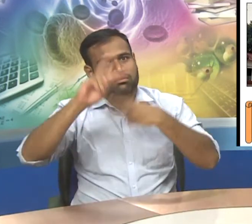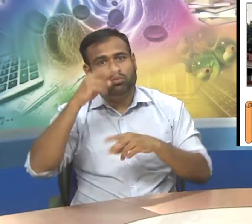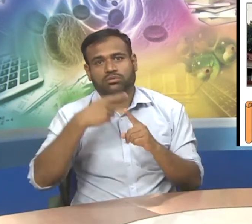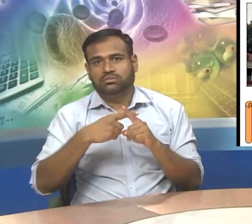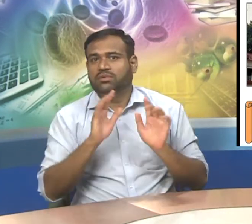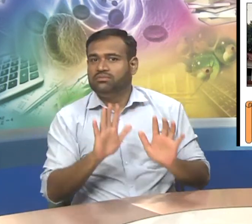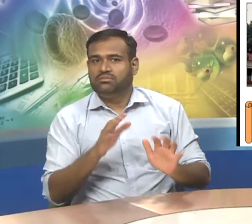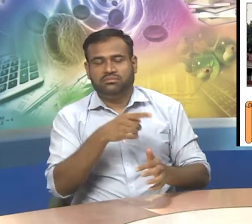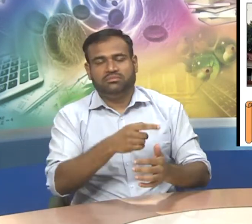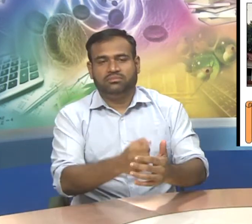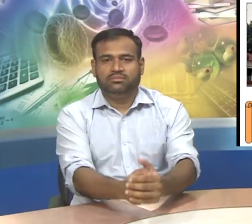the governor.